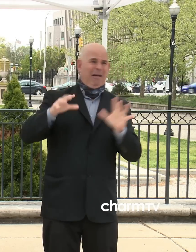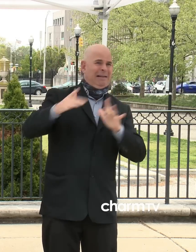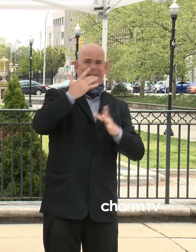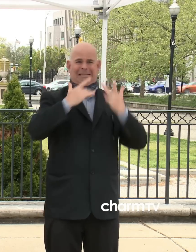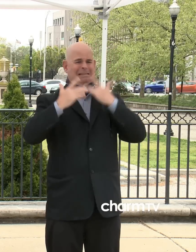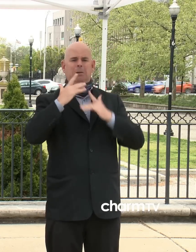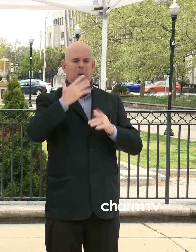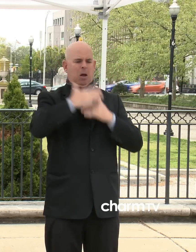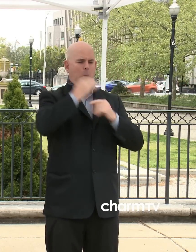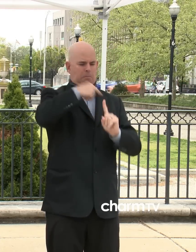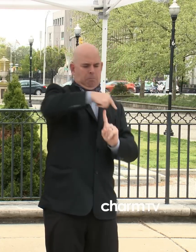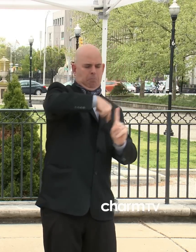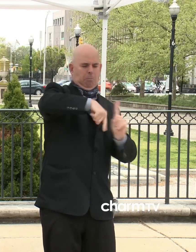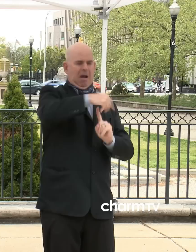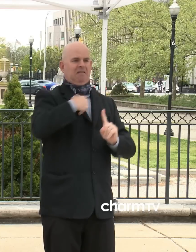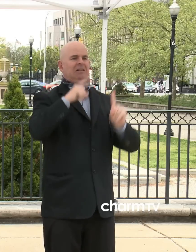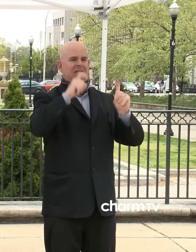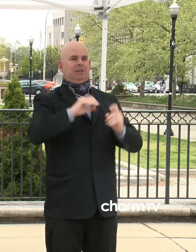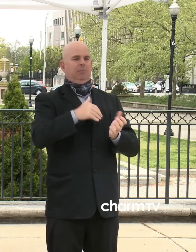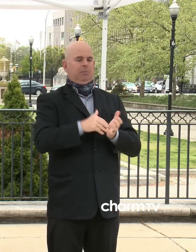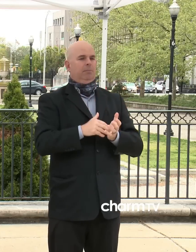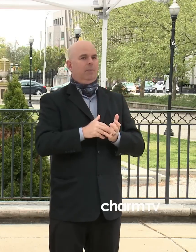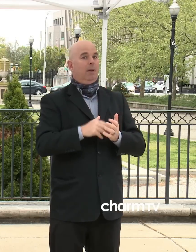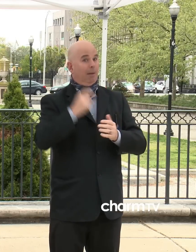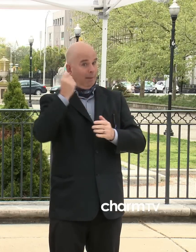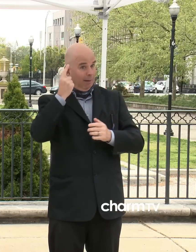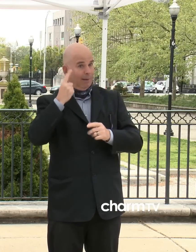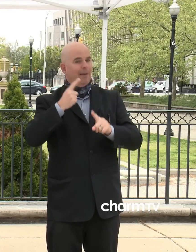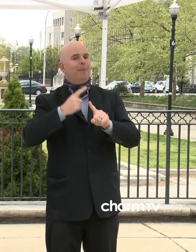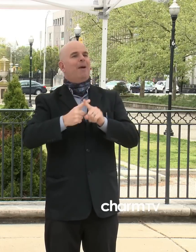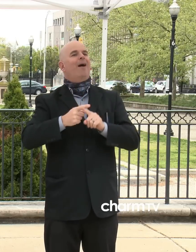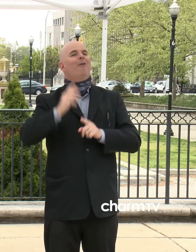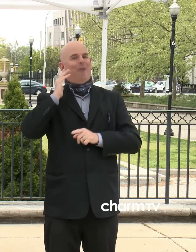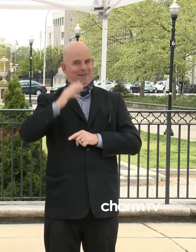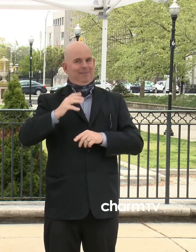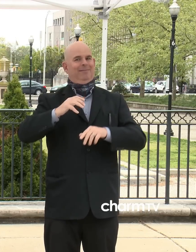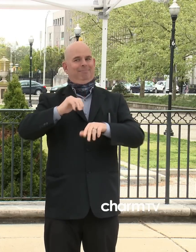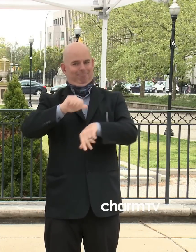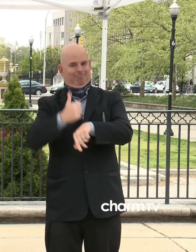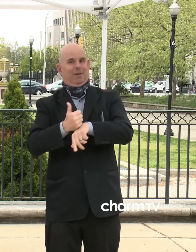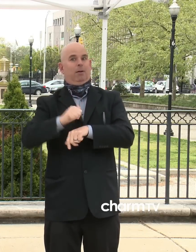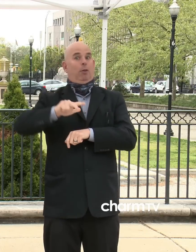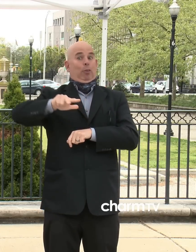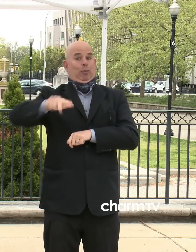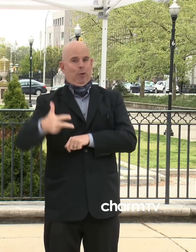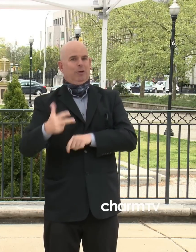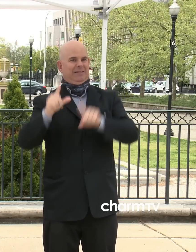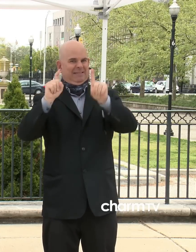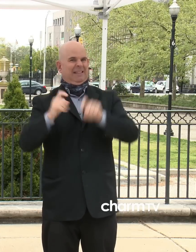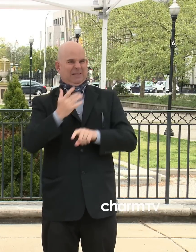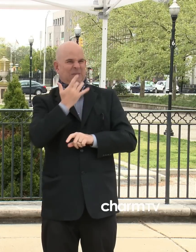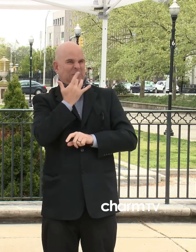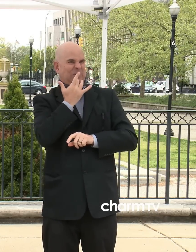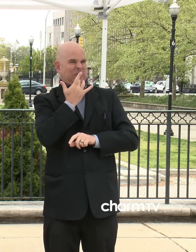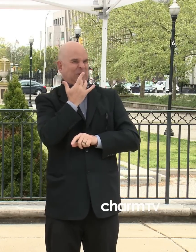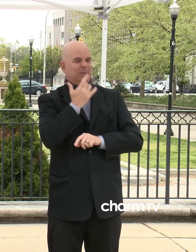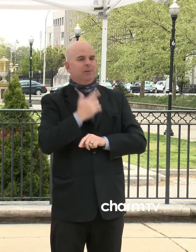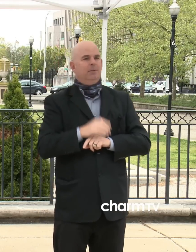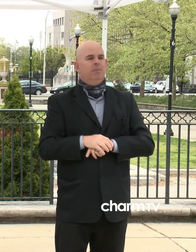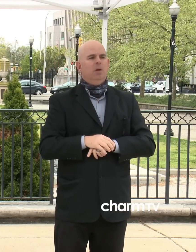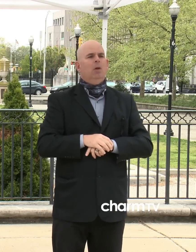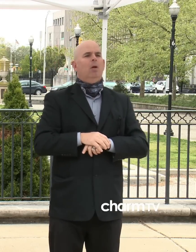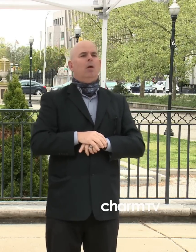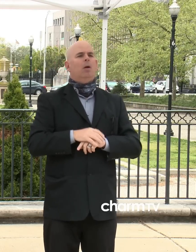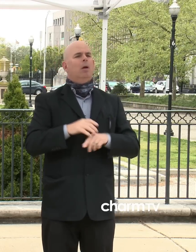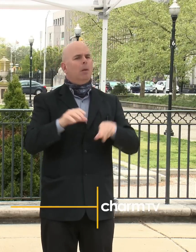announcing additional testing sites in the days and weeks to come. Residents are encouraged to call their physician, who can make an appointment and a referral